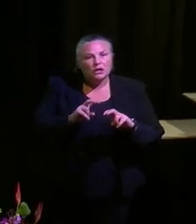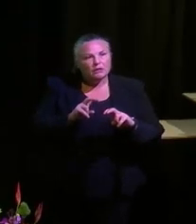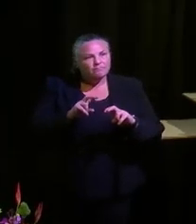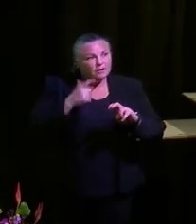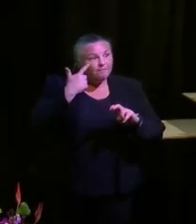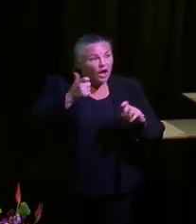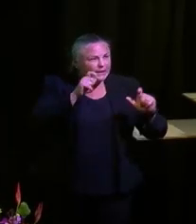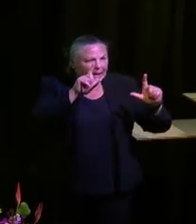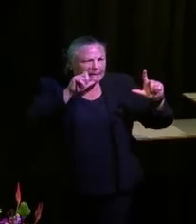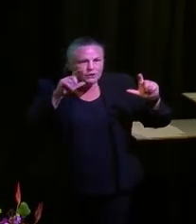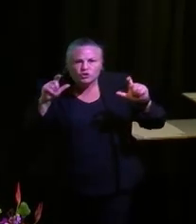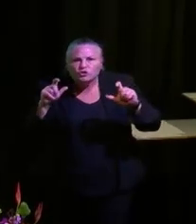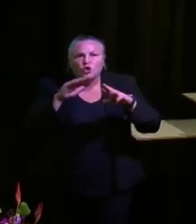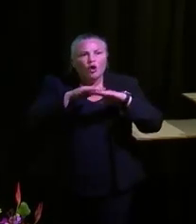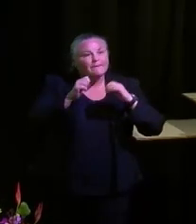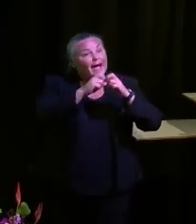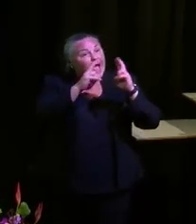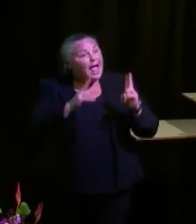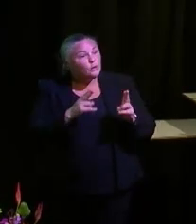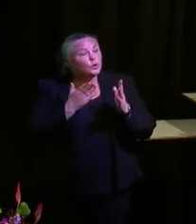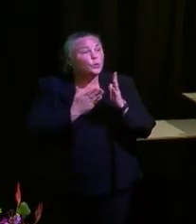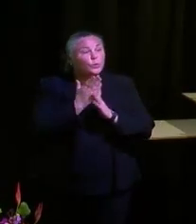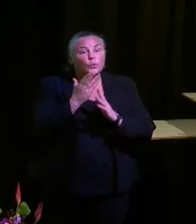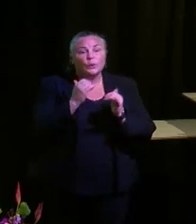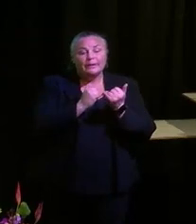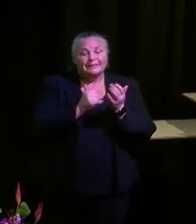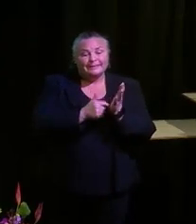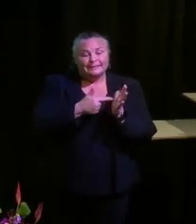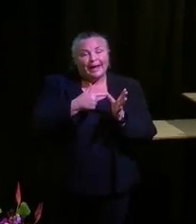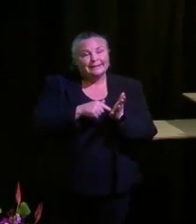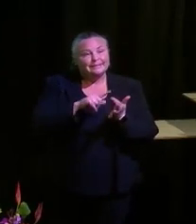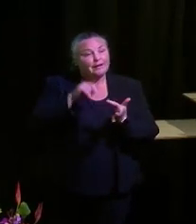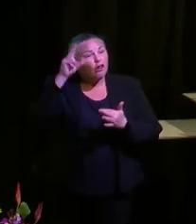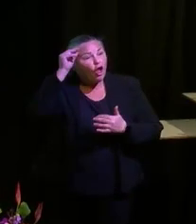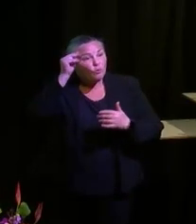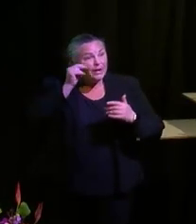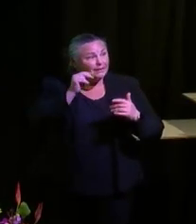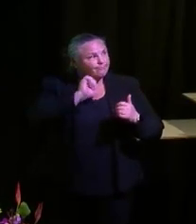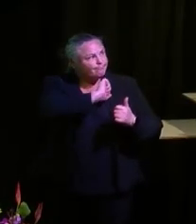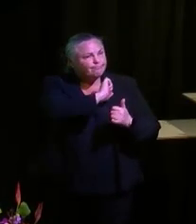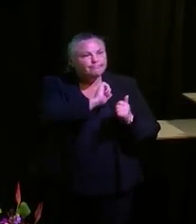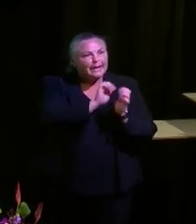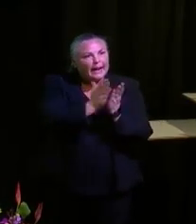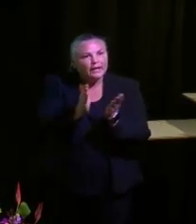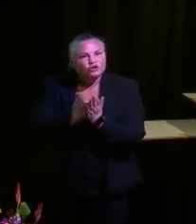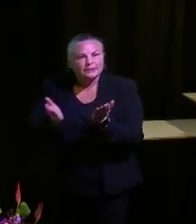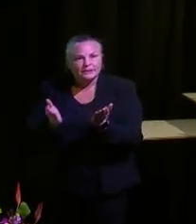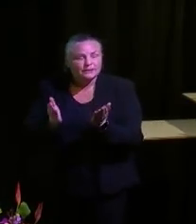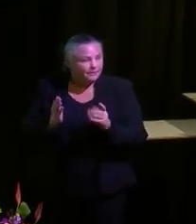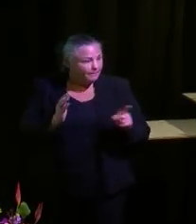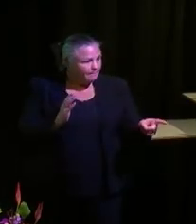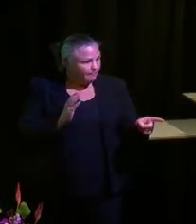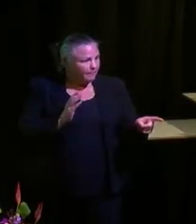images of the houses through the State Library collection, and those, I can't remember the name, but the big photographic collection of the man who...